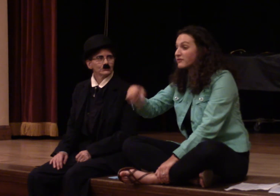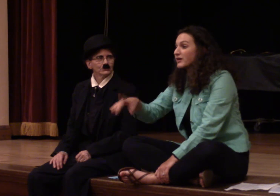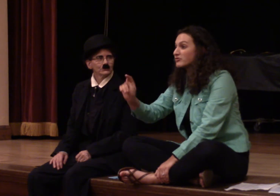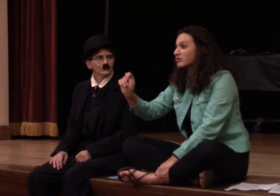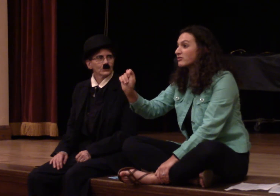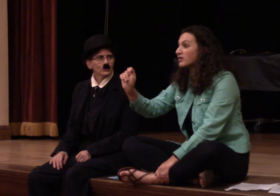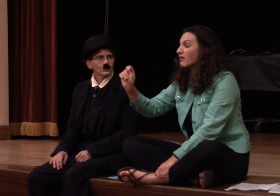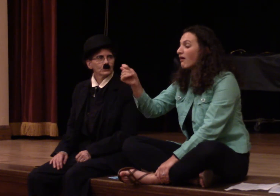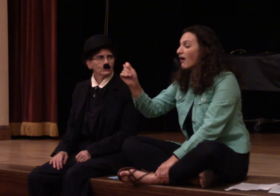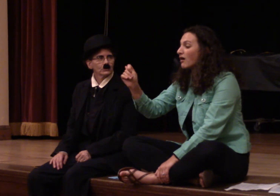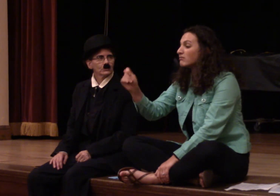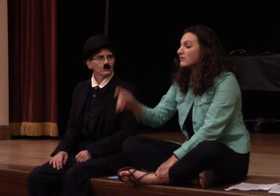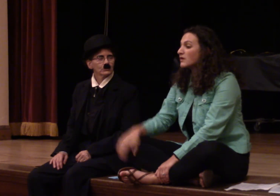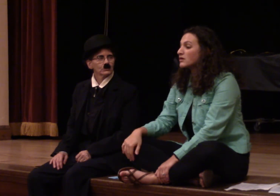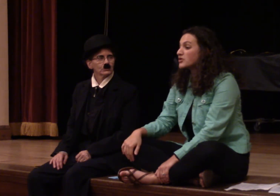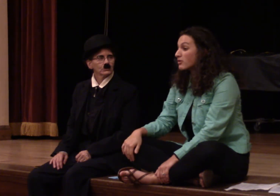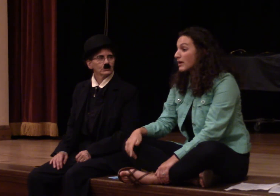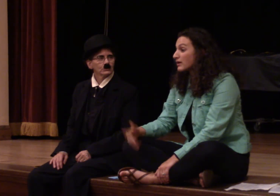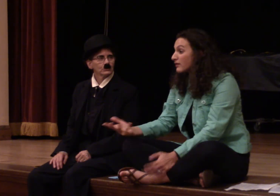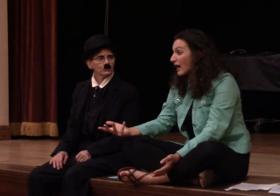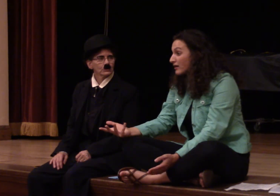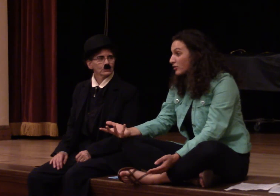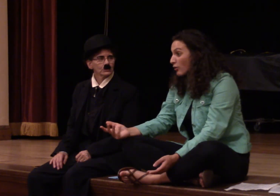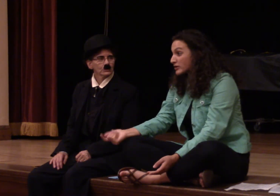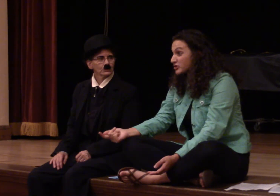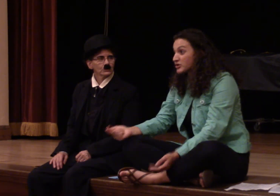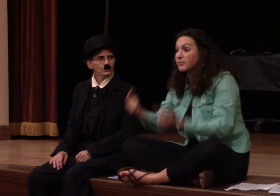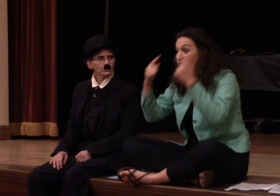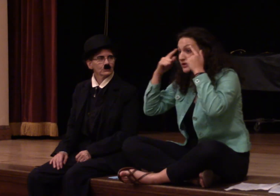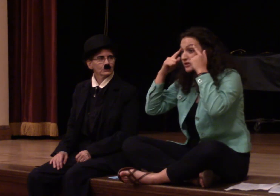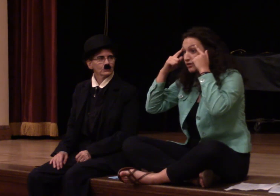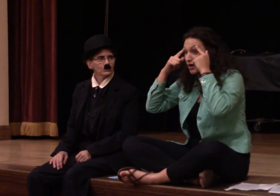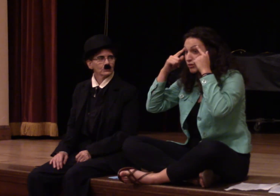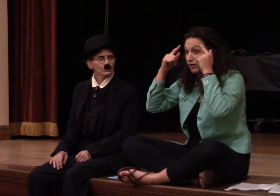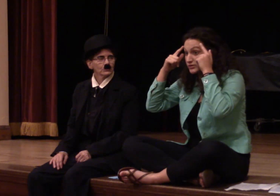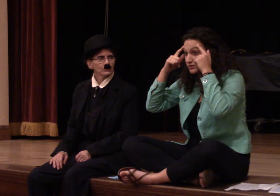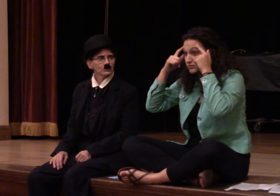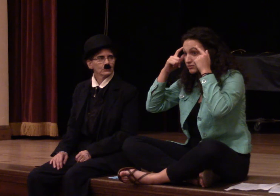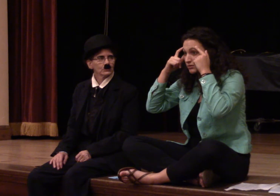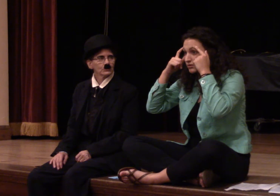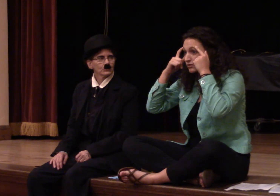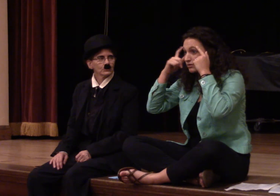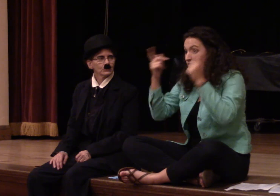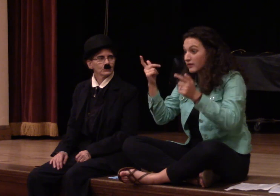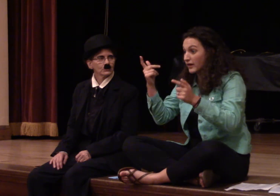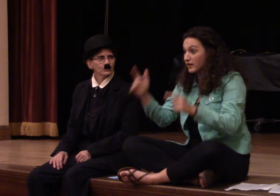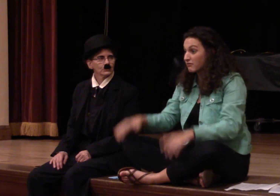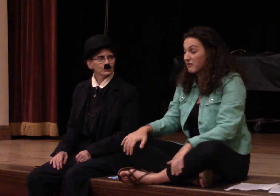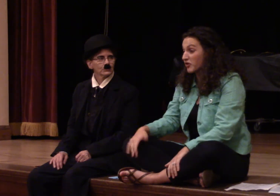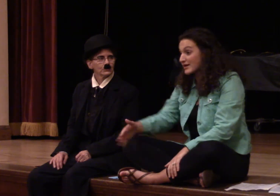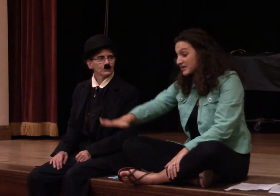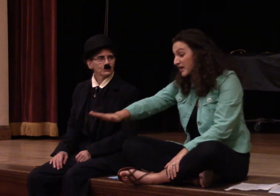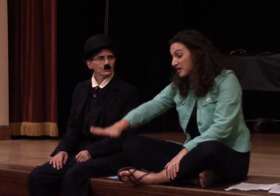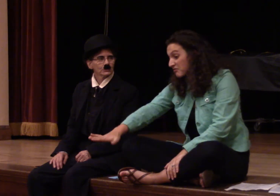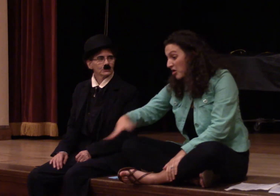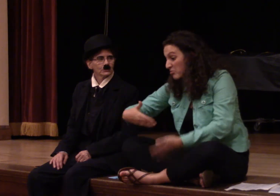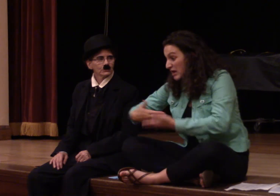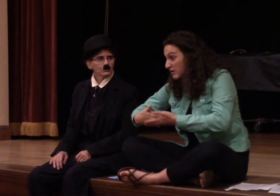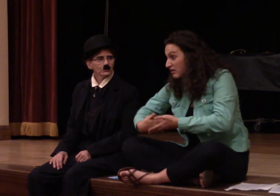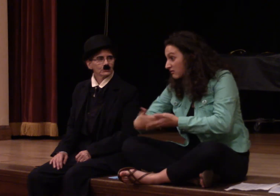true. So you can make it that into a question just by raising your eyebrows. Like, if you're asking like a baby